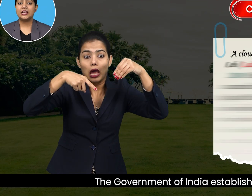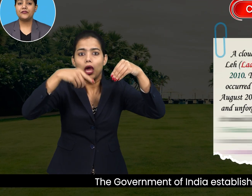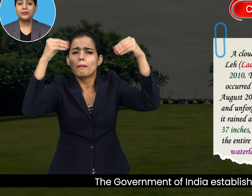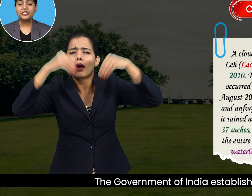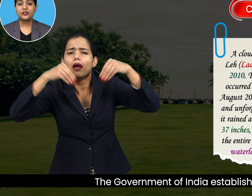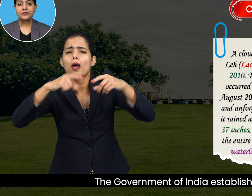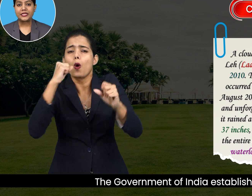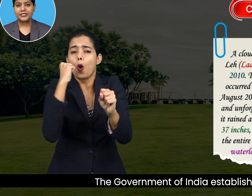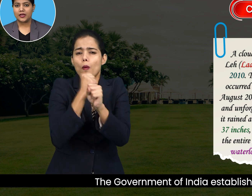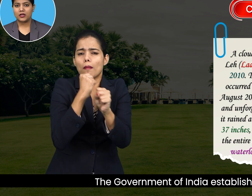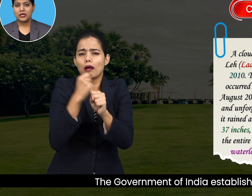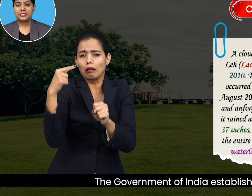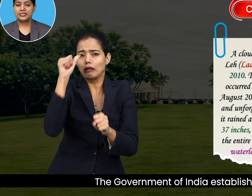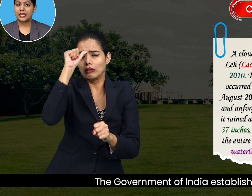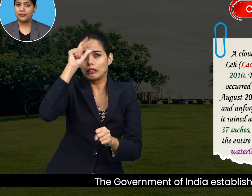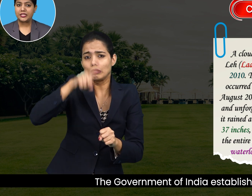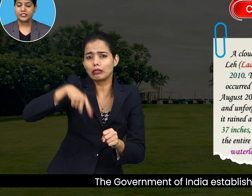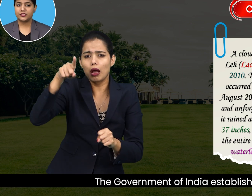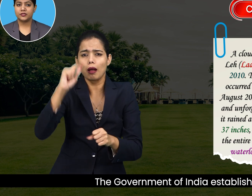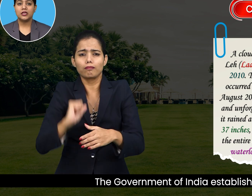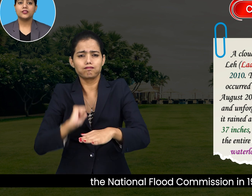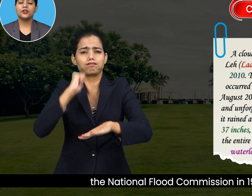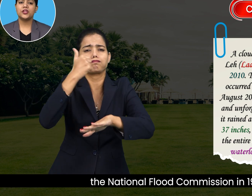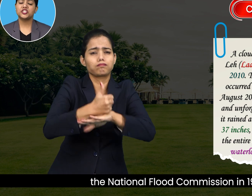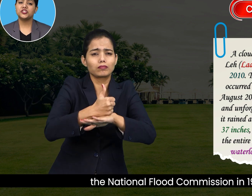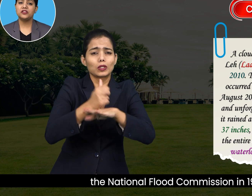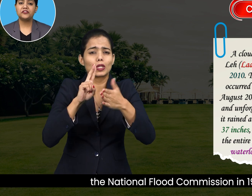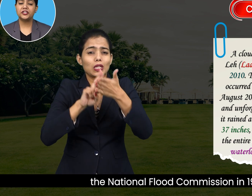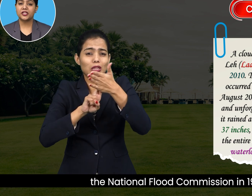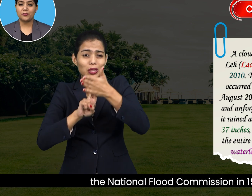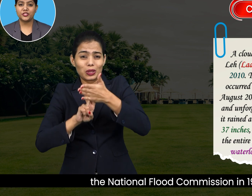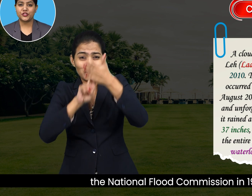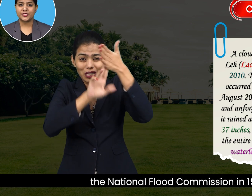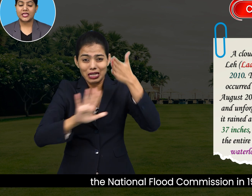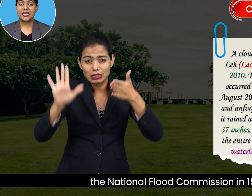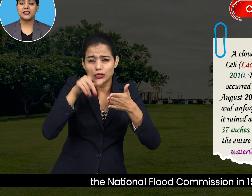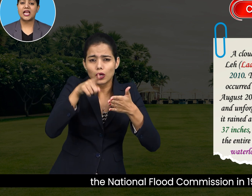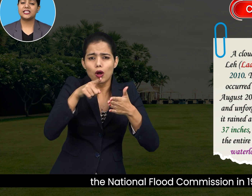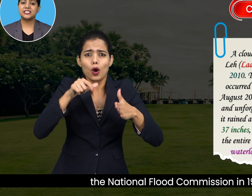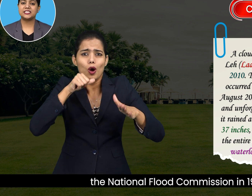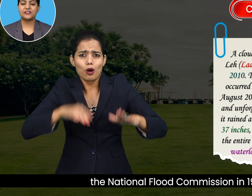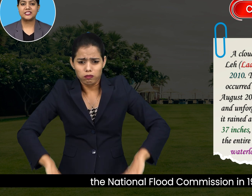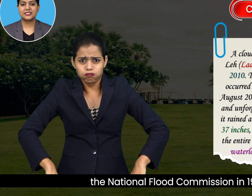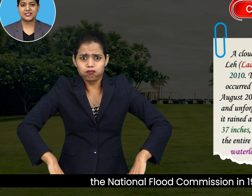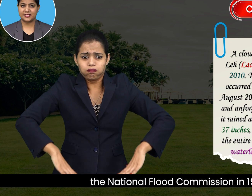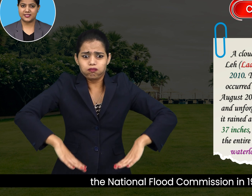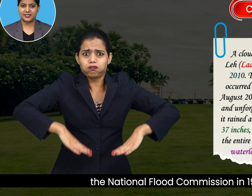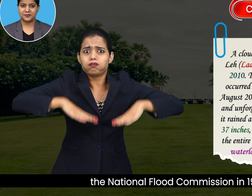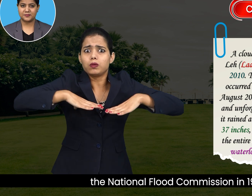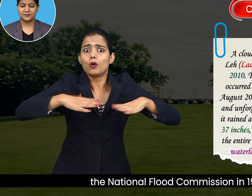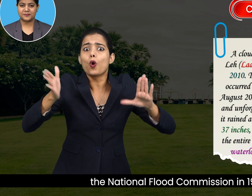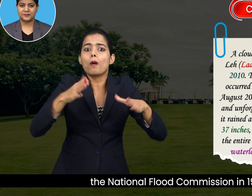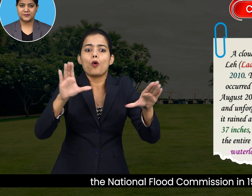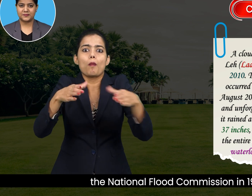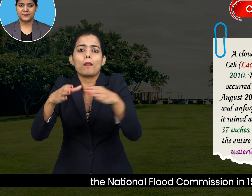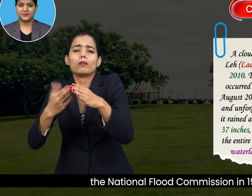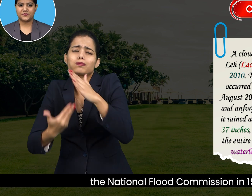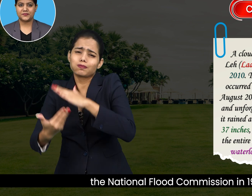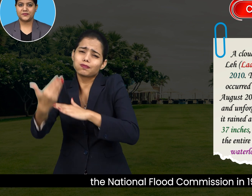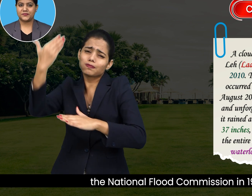The Government of India established the National Flood Commission in 1976.